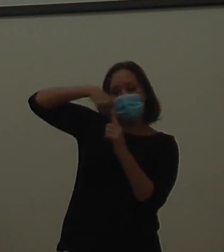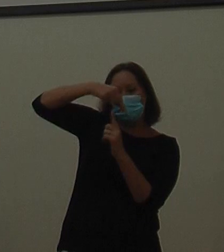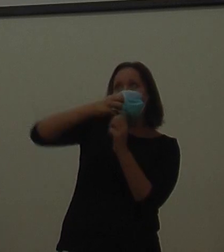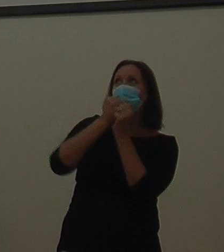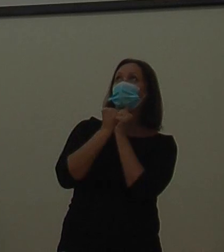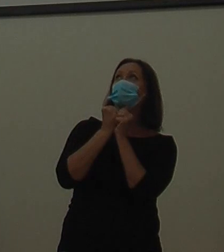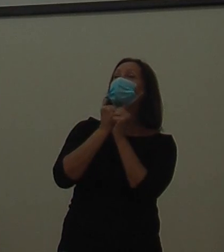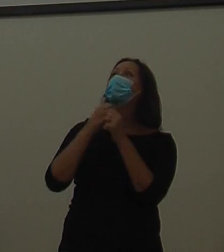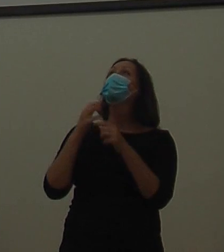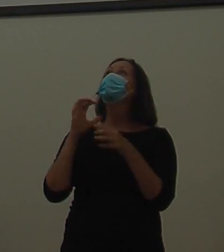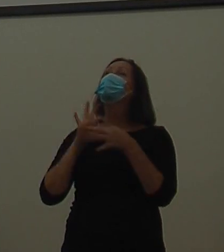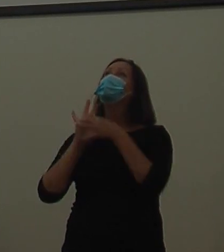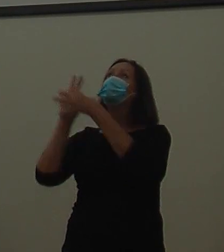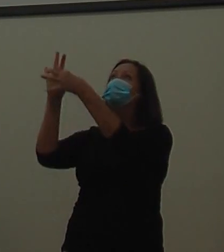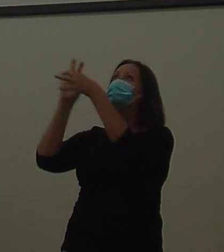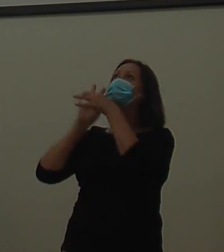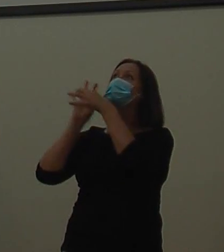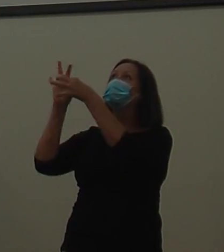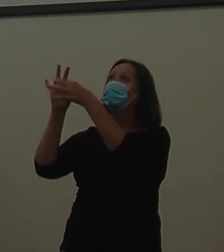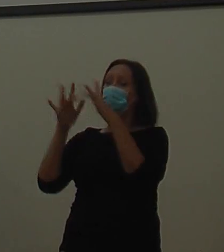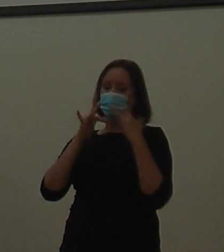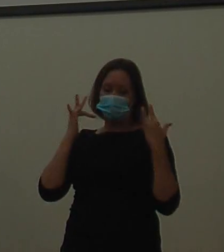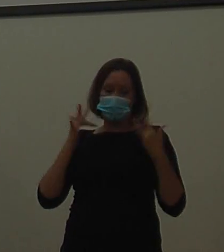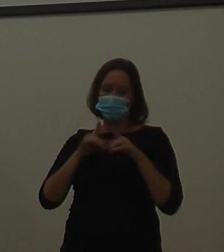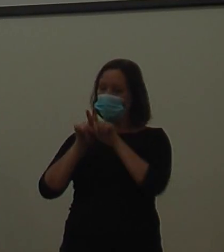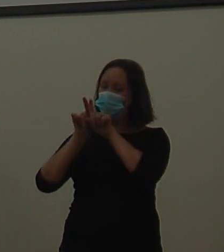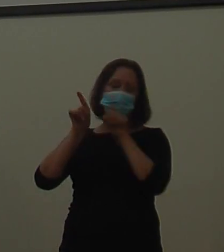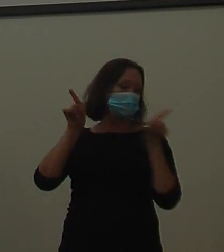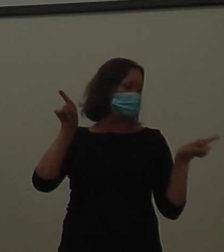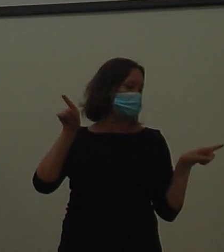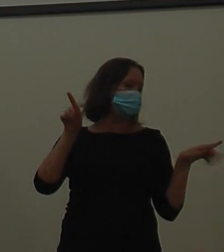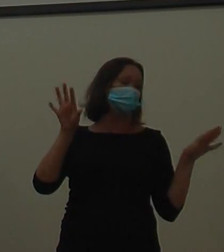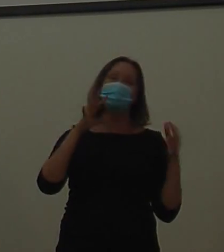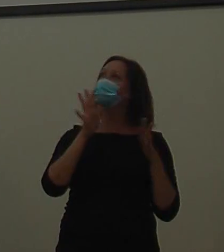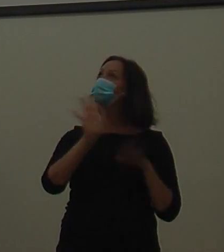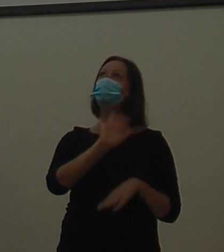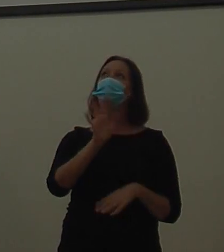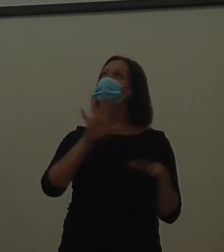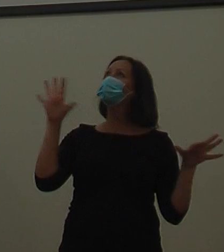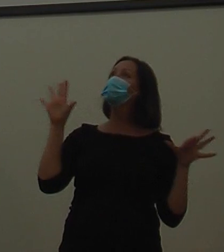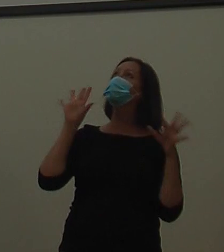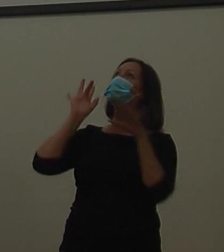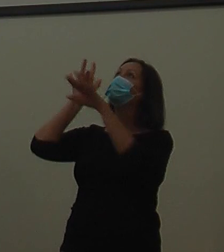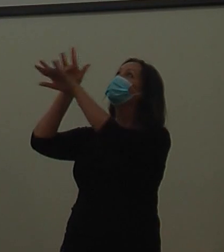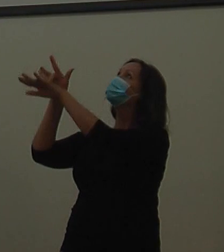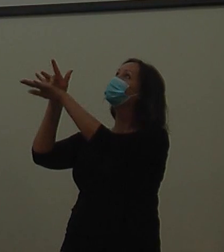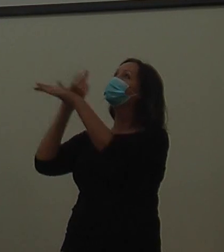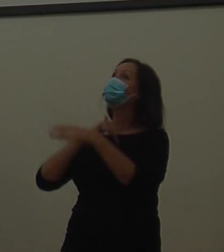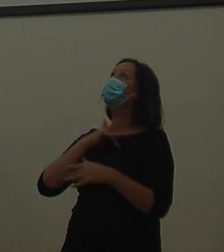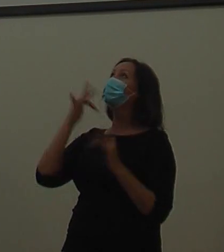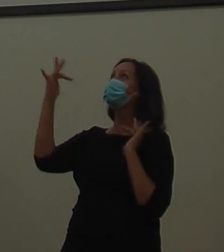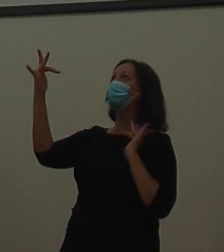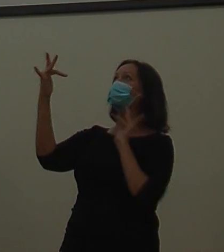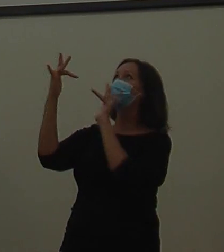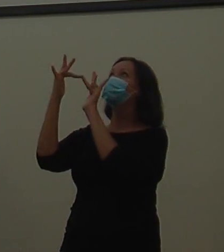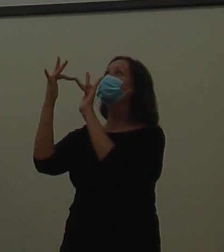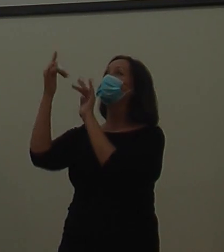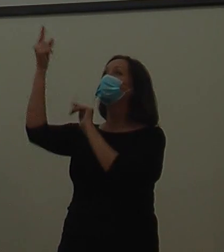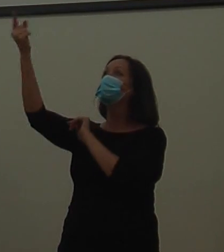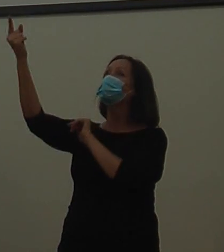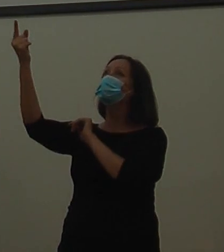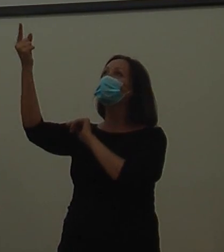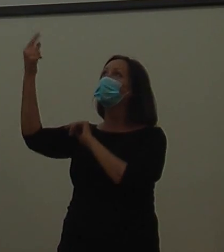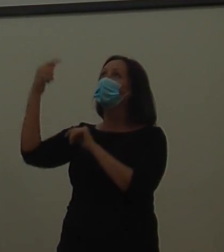fetter bind my wandering heart to thee. Prone to